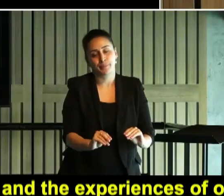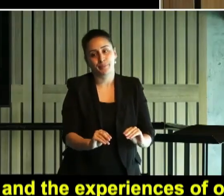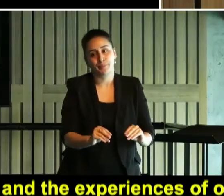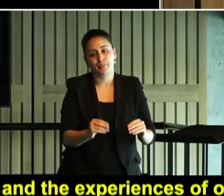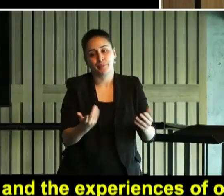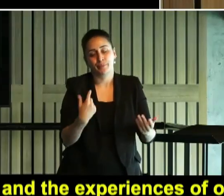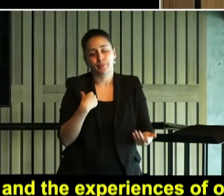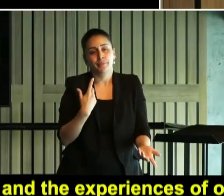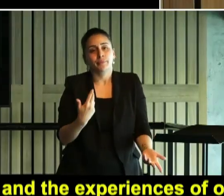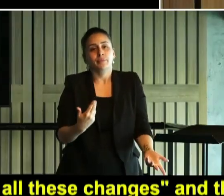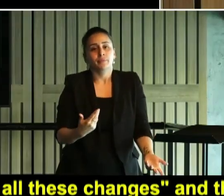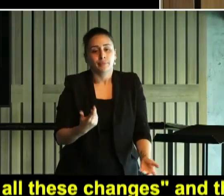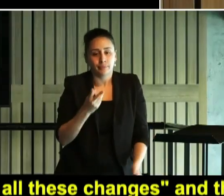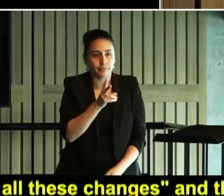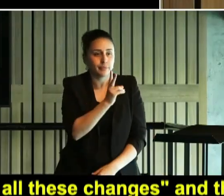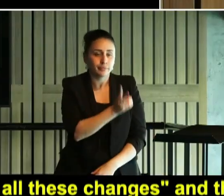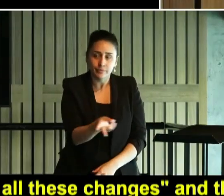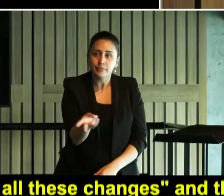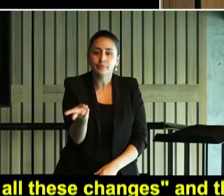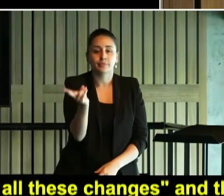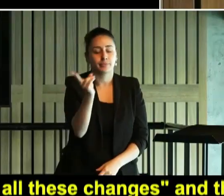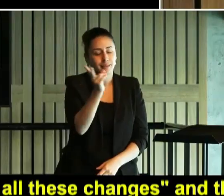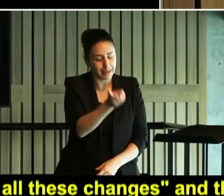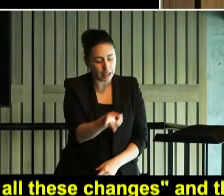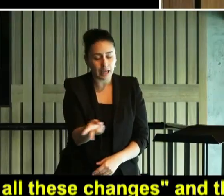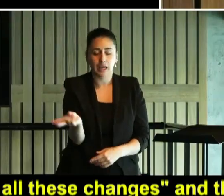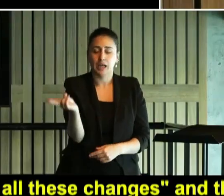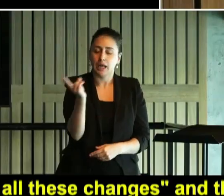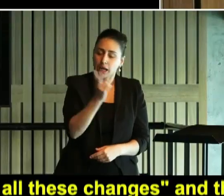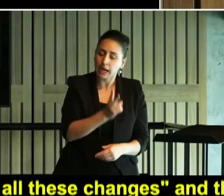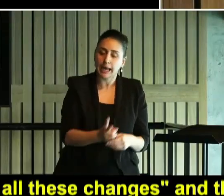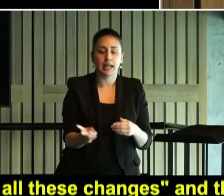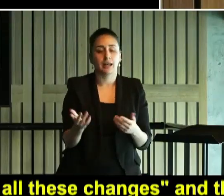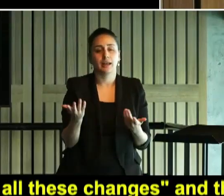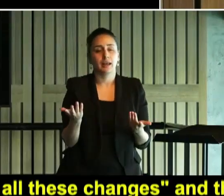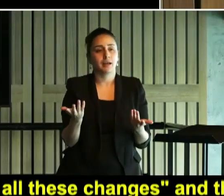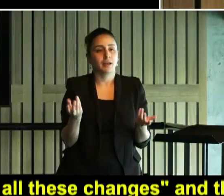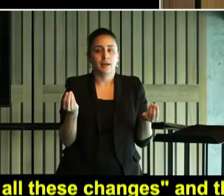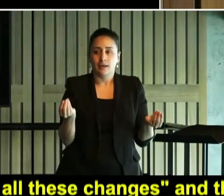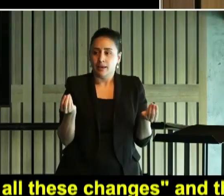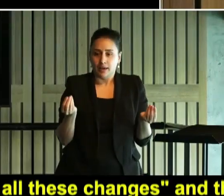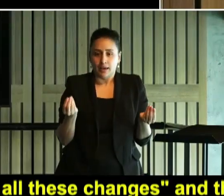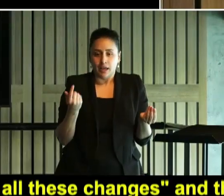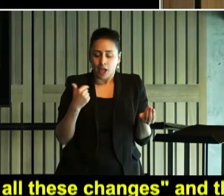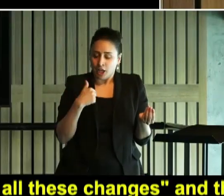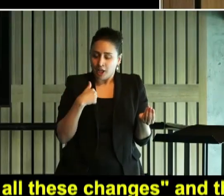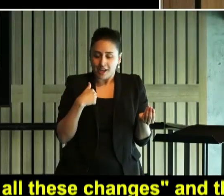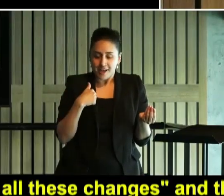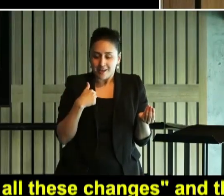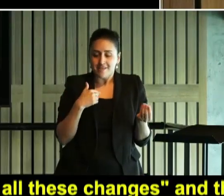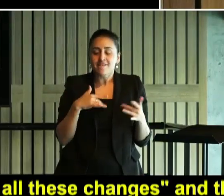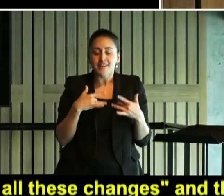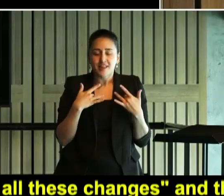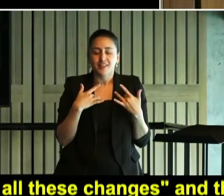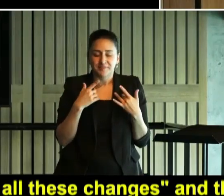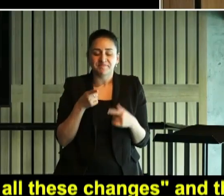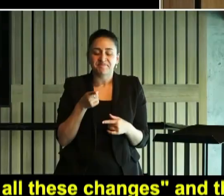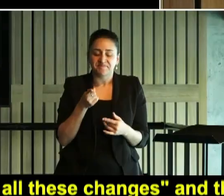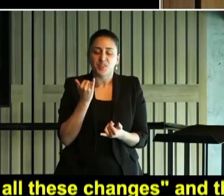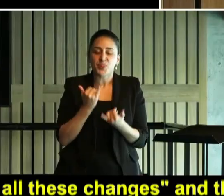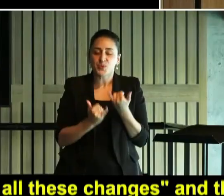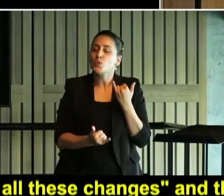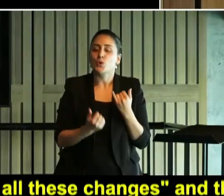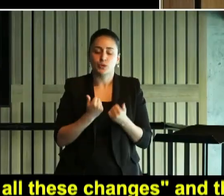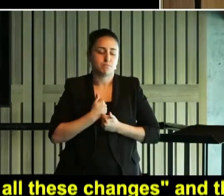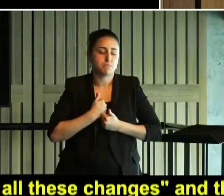I keep seeing it over and over again. And I think that's when I most feel